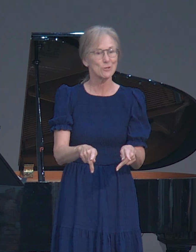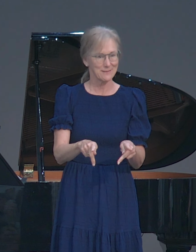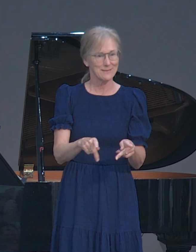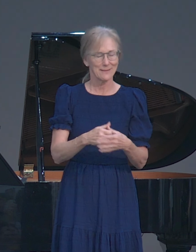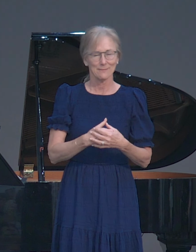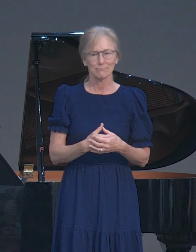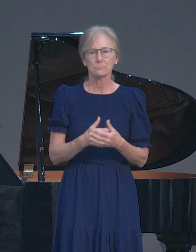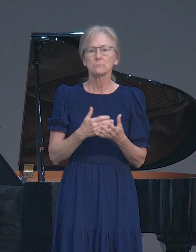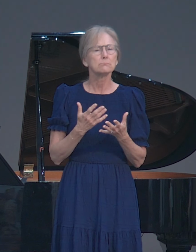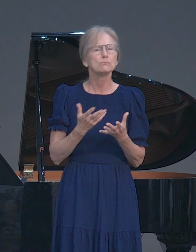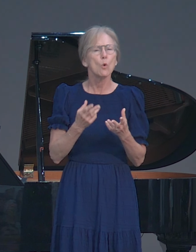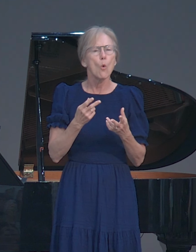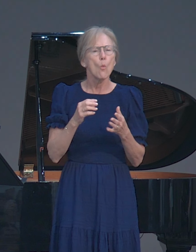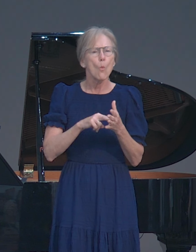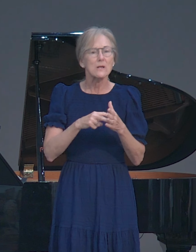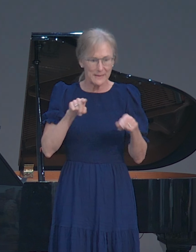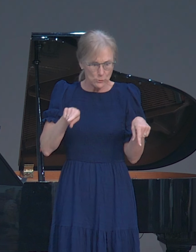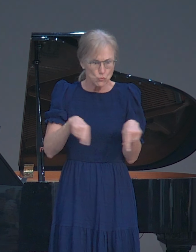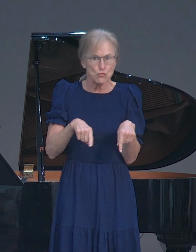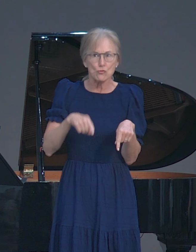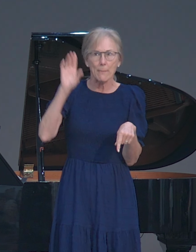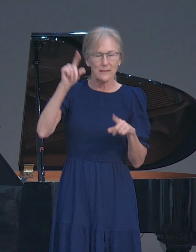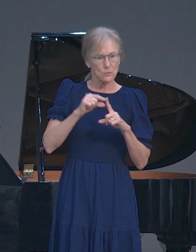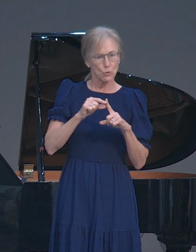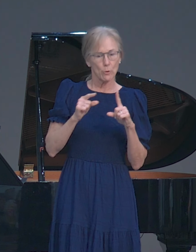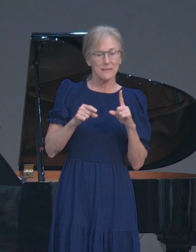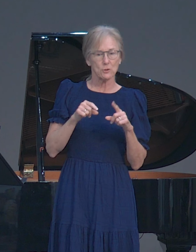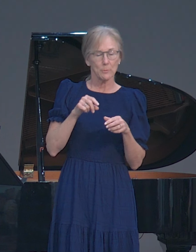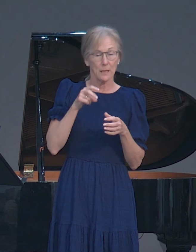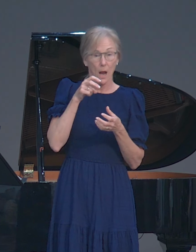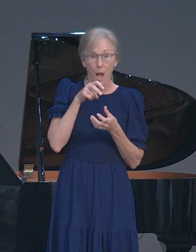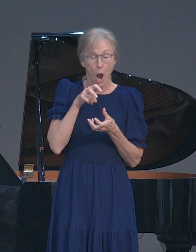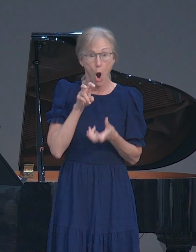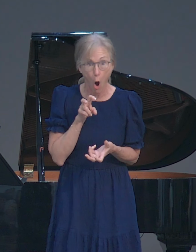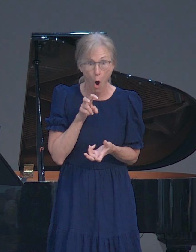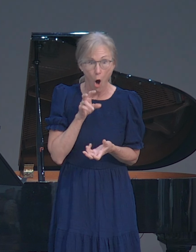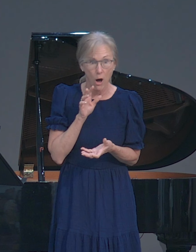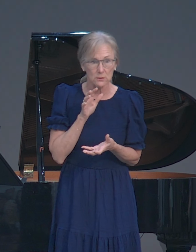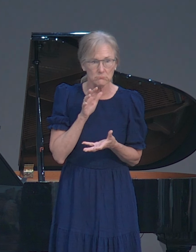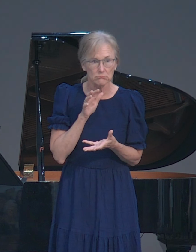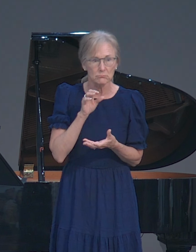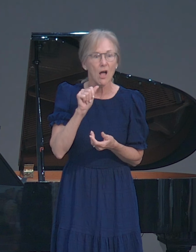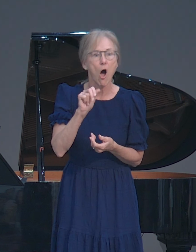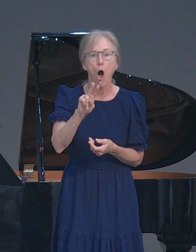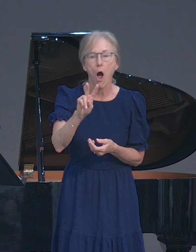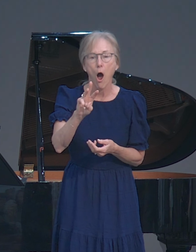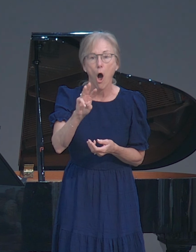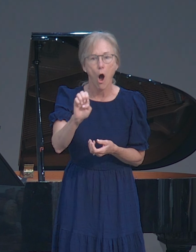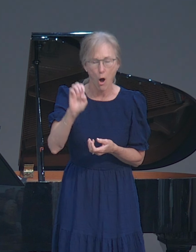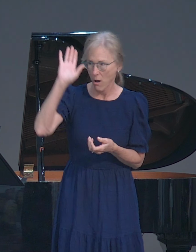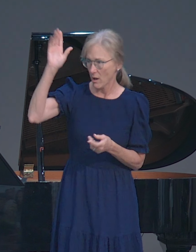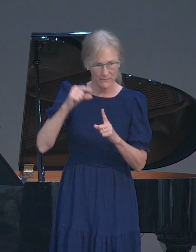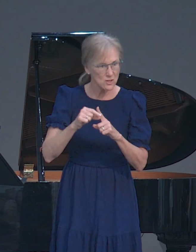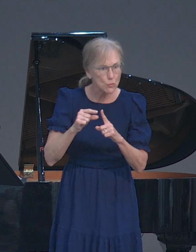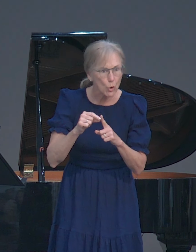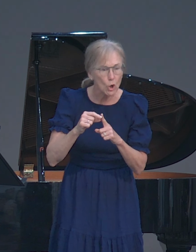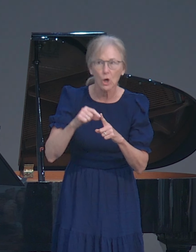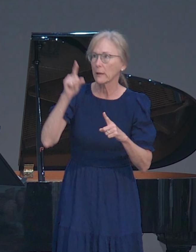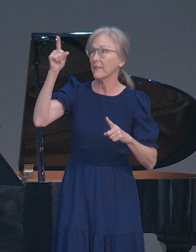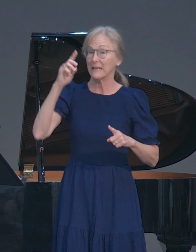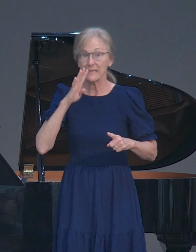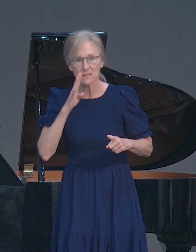You know, to tremble at the word of God, to be in awe of the word of God through his word, him